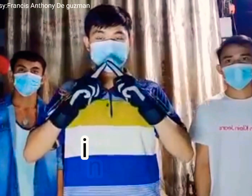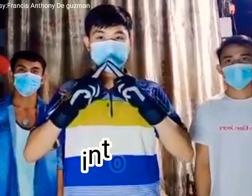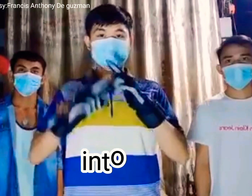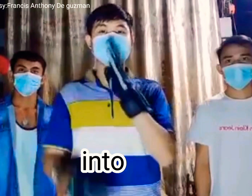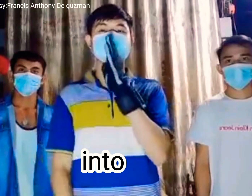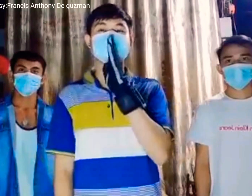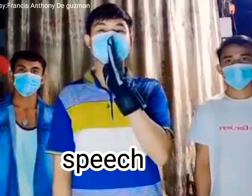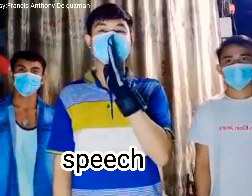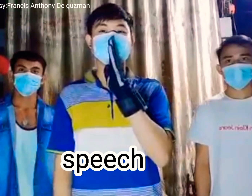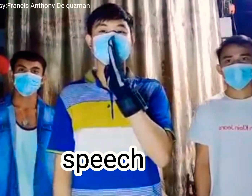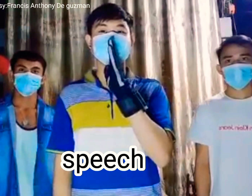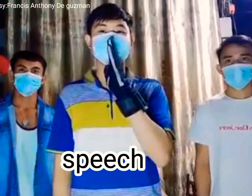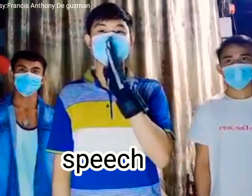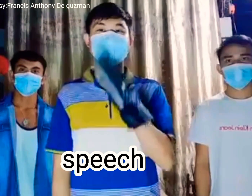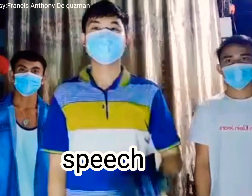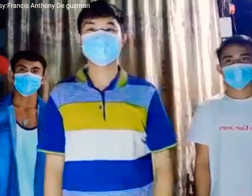into speech.